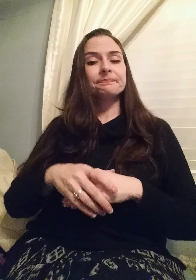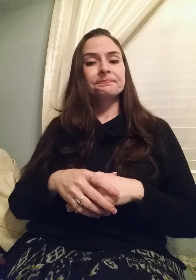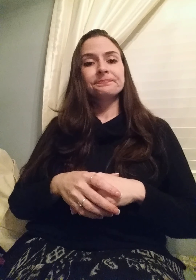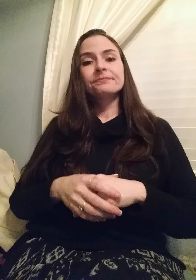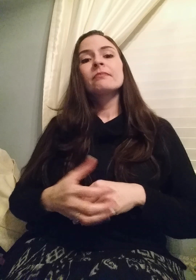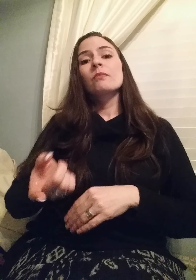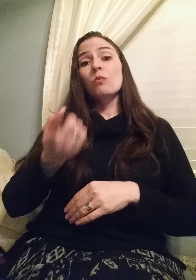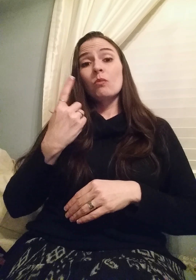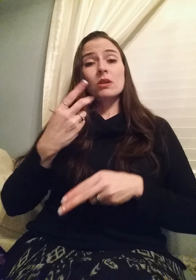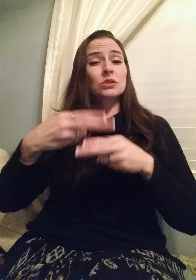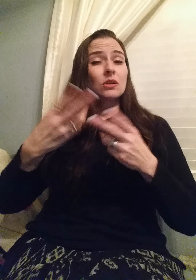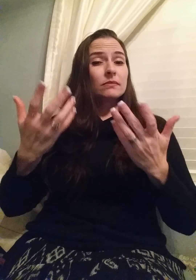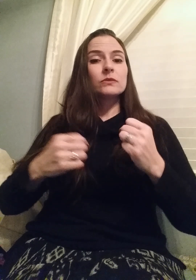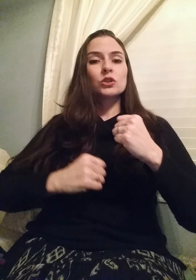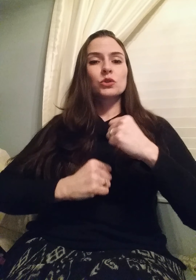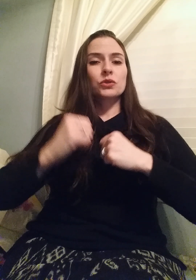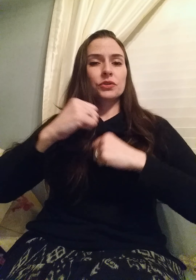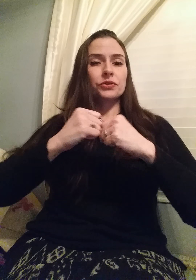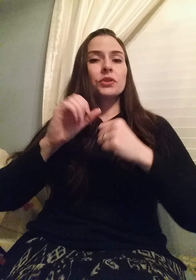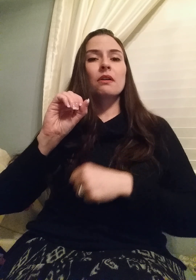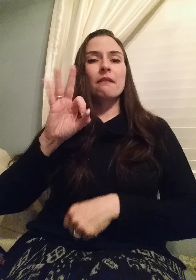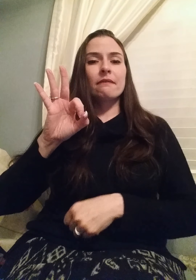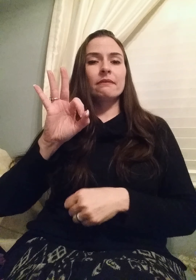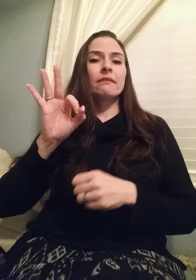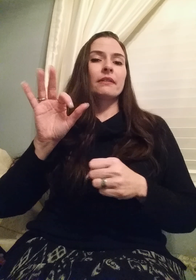Sign Language. That will function as a